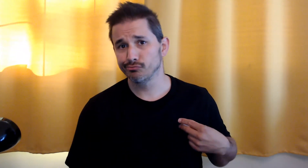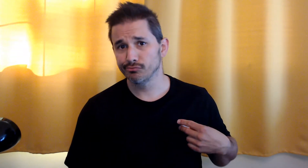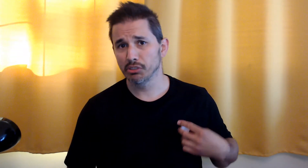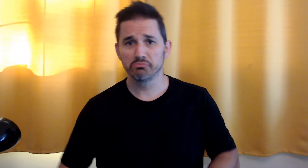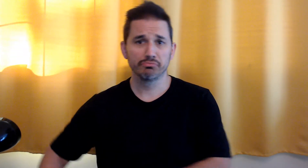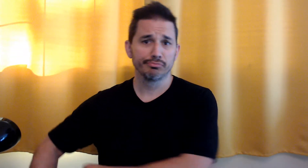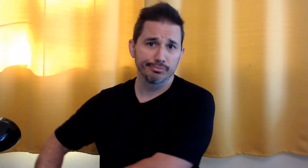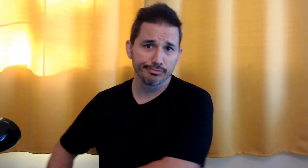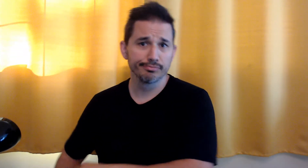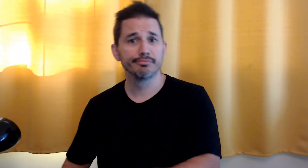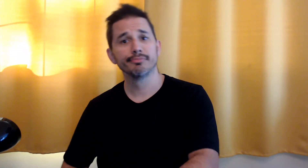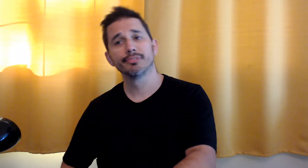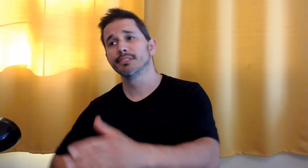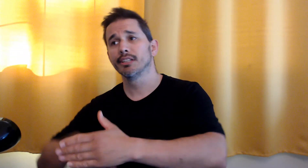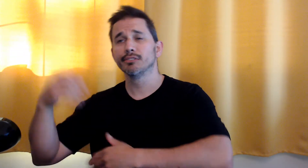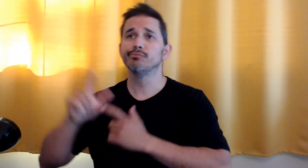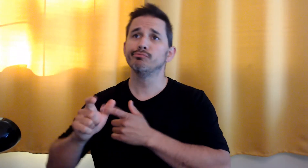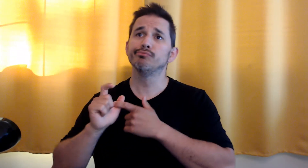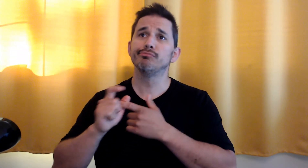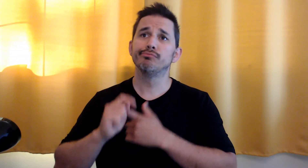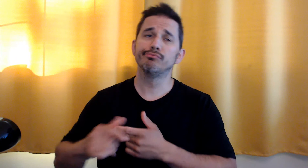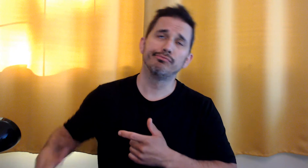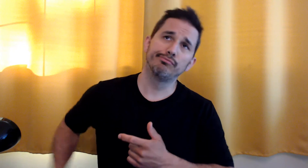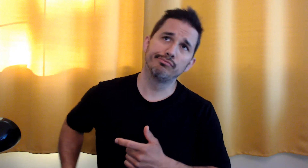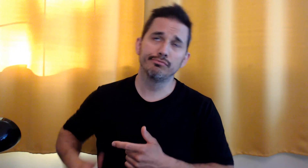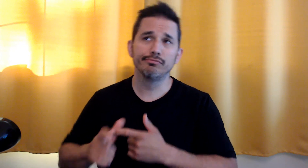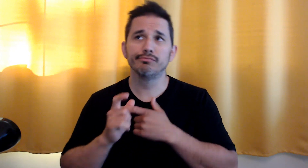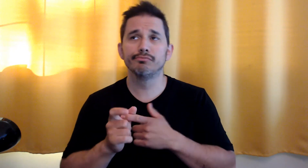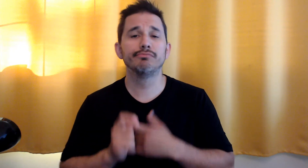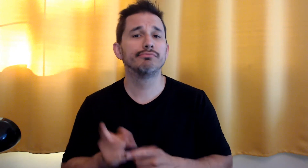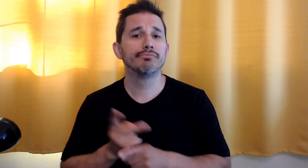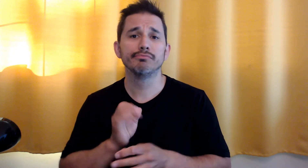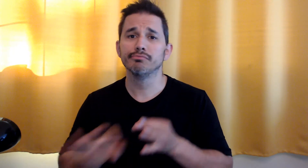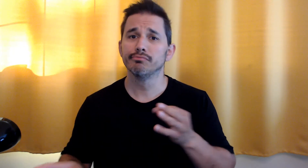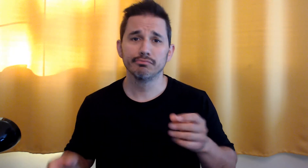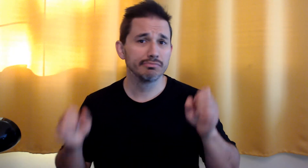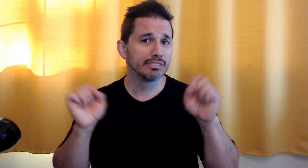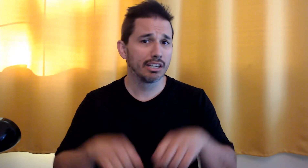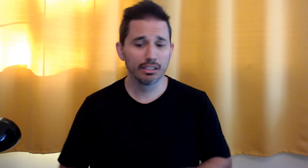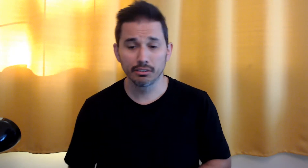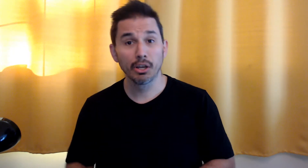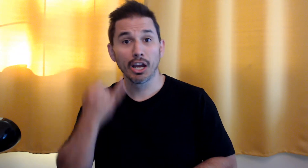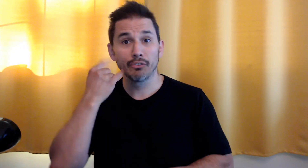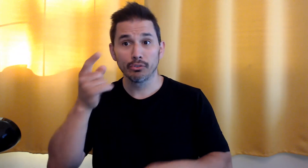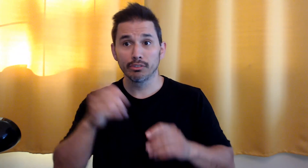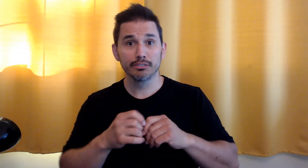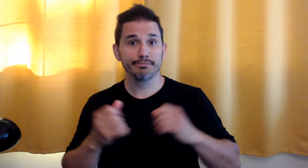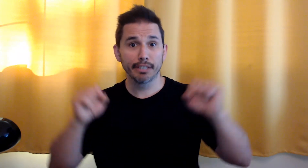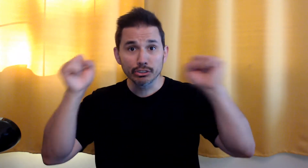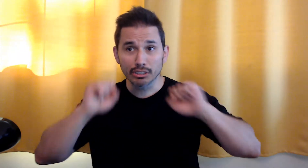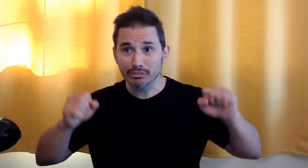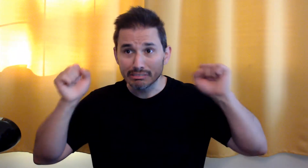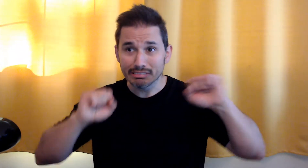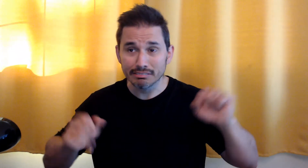a song. However, you could just use one of these Flic smart buttons and with a single press, skip a